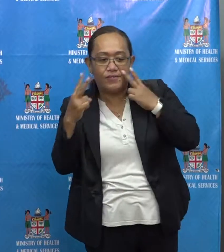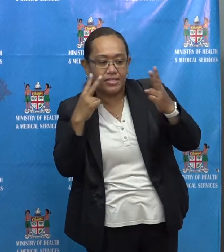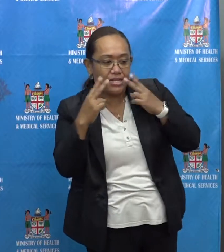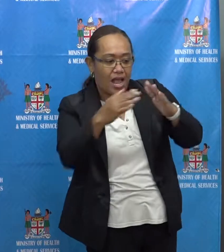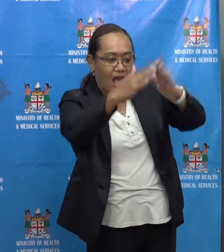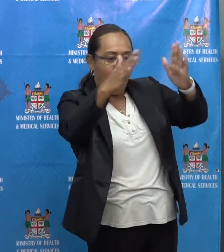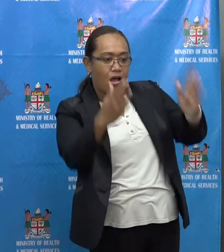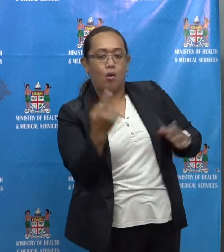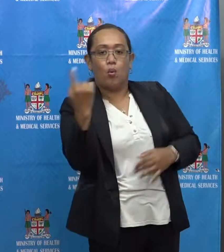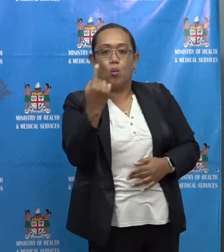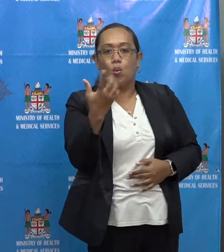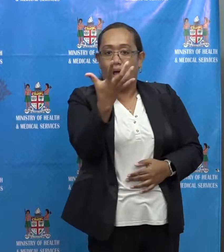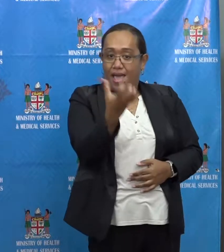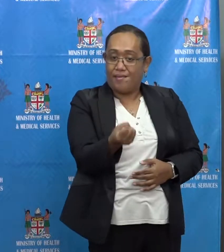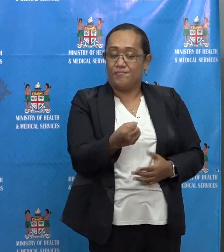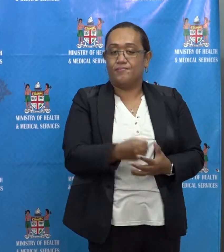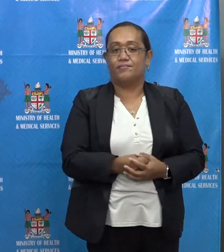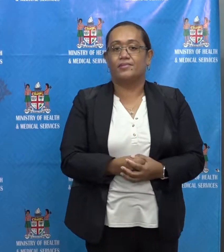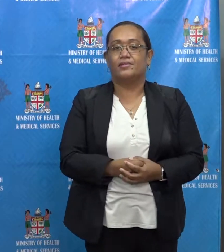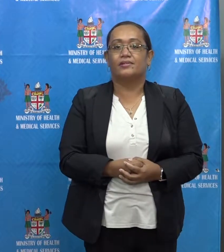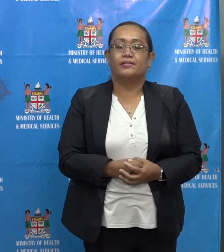someone who was contagious with the virus.